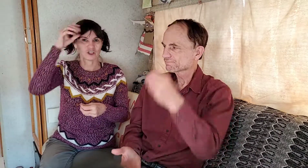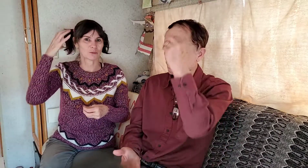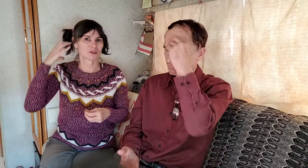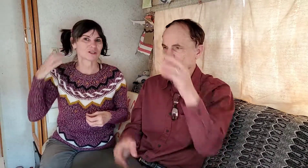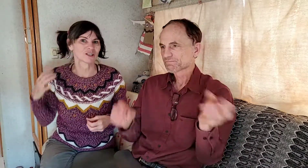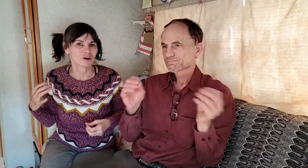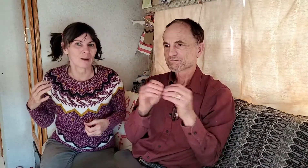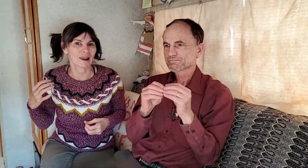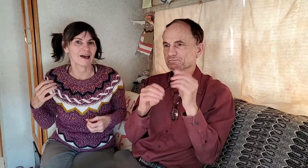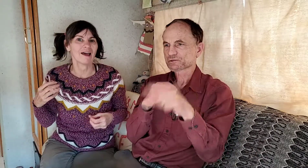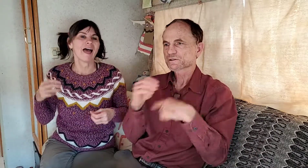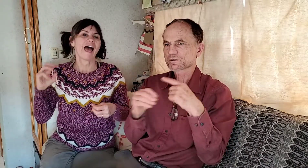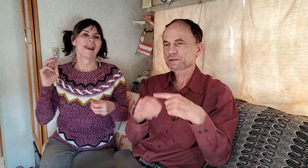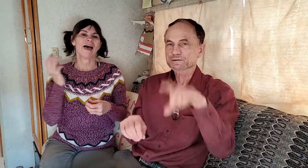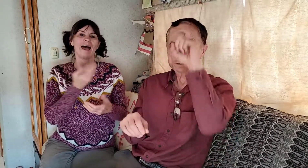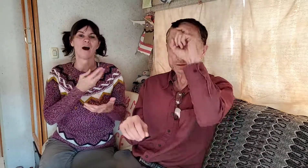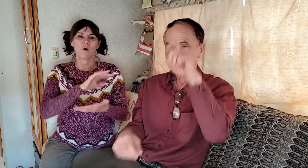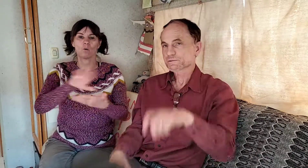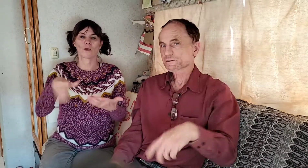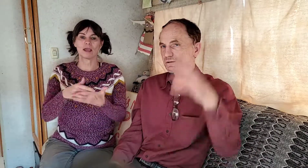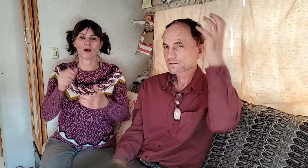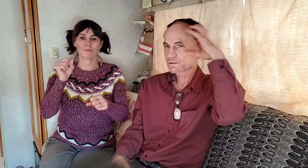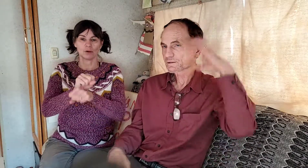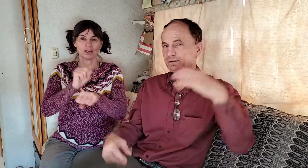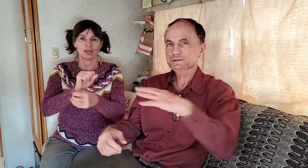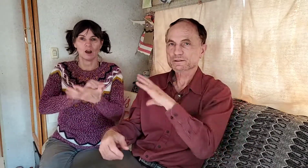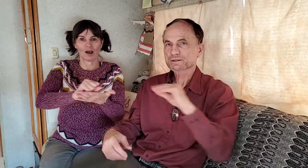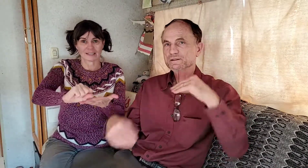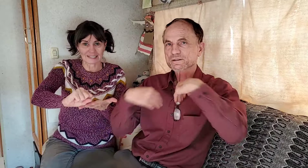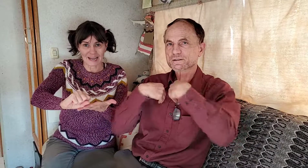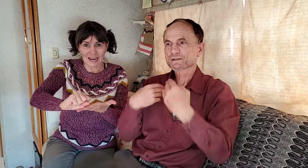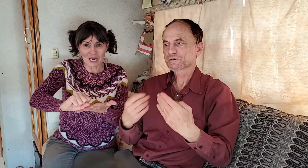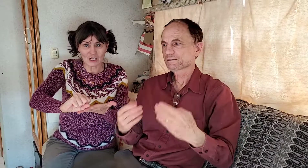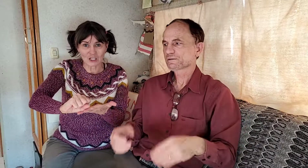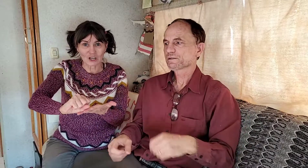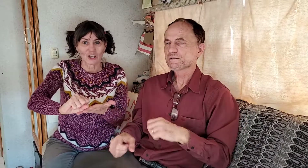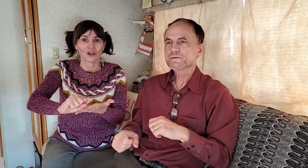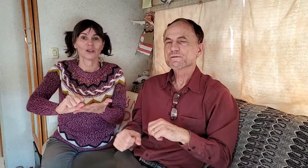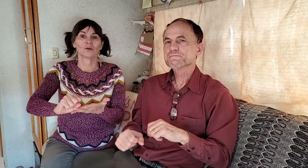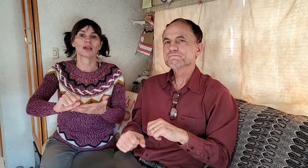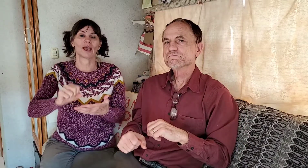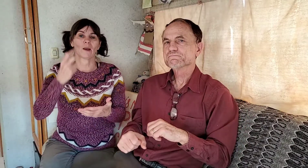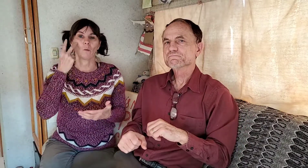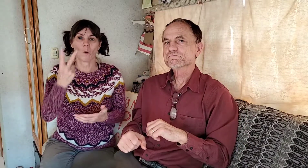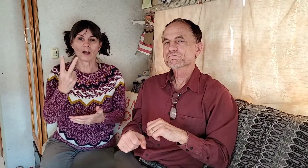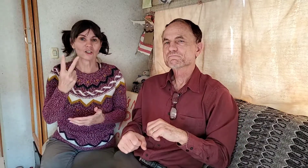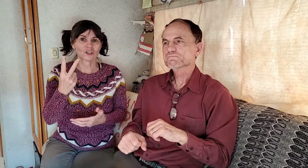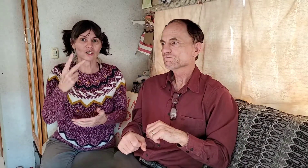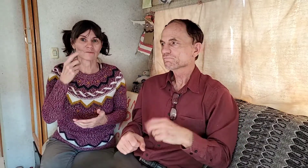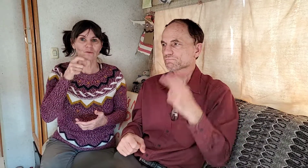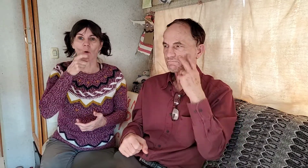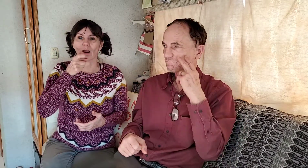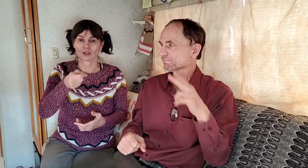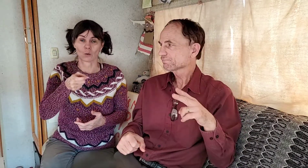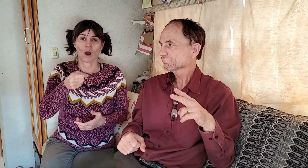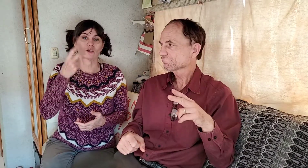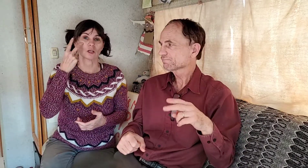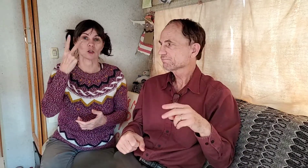Egyptian Cinderella and how we are putting it on stage, you can watch, or actually watch, you can look